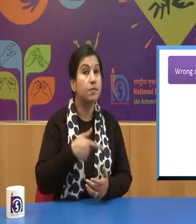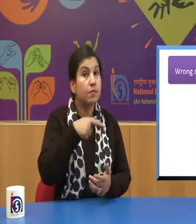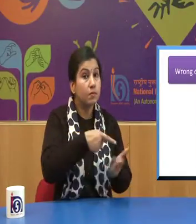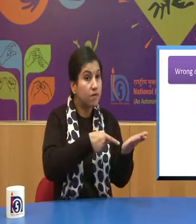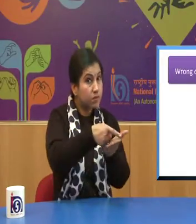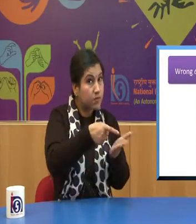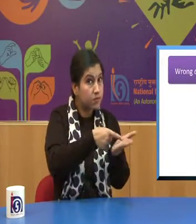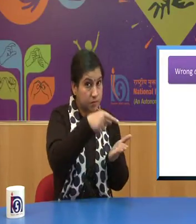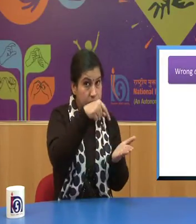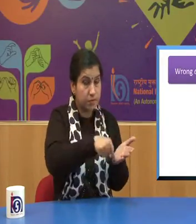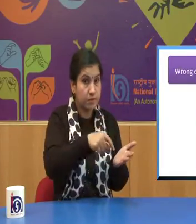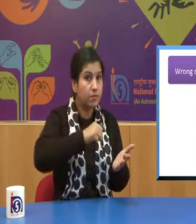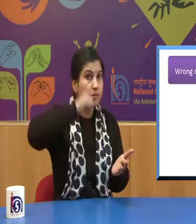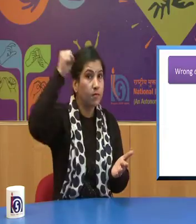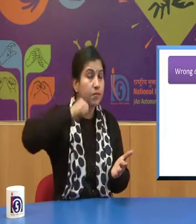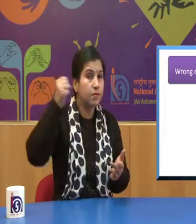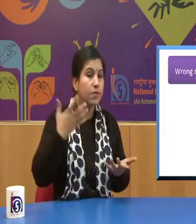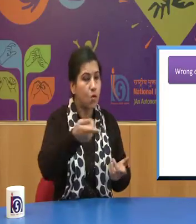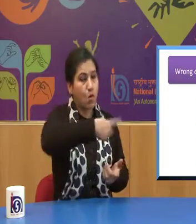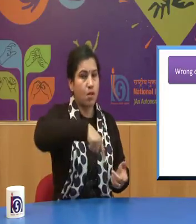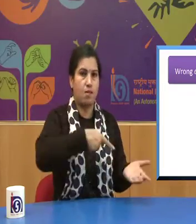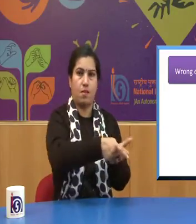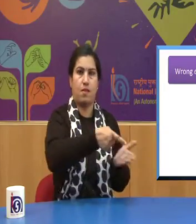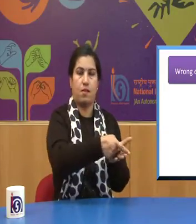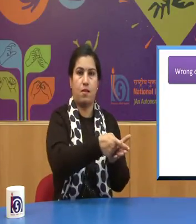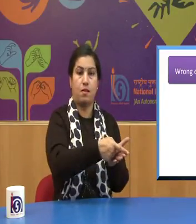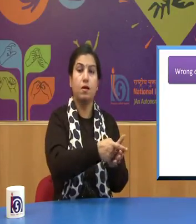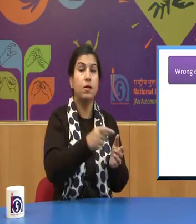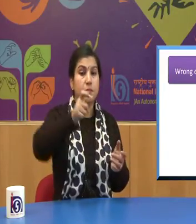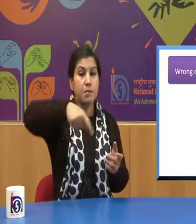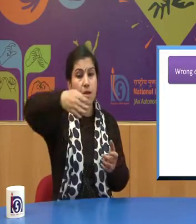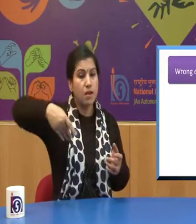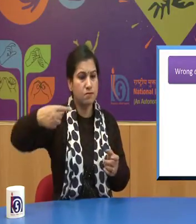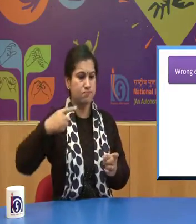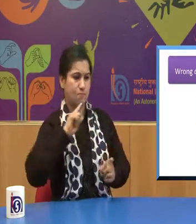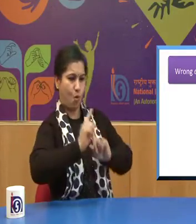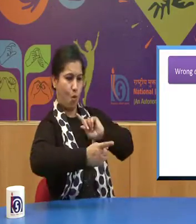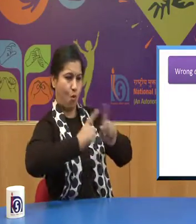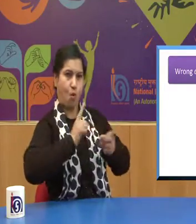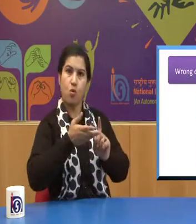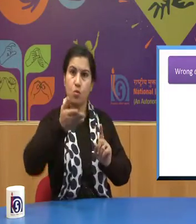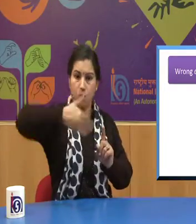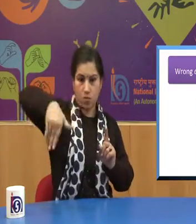Peasant revolt is the revolt of farmers against those who exploited them.